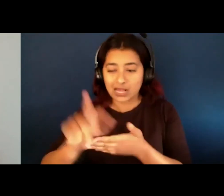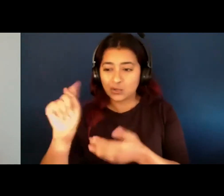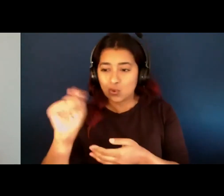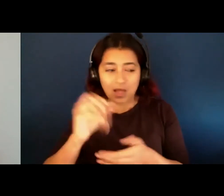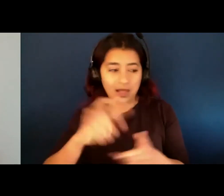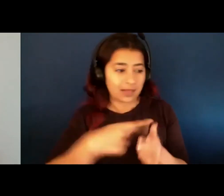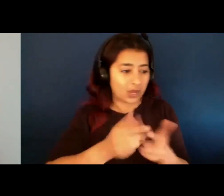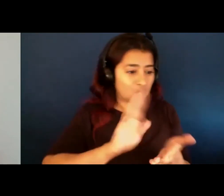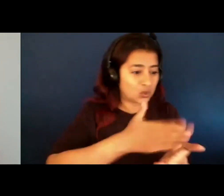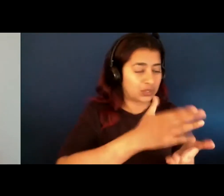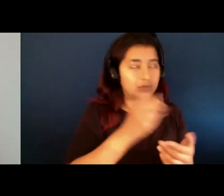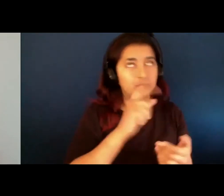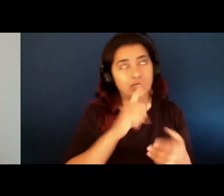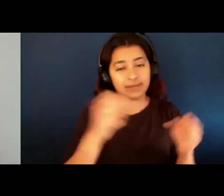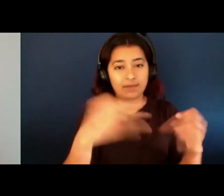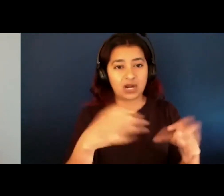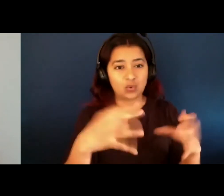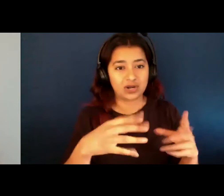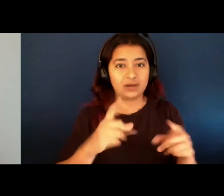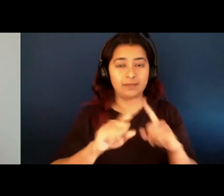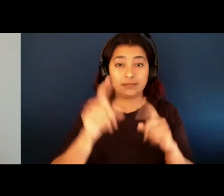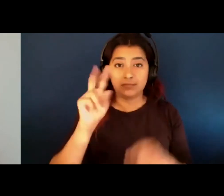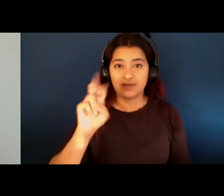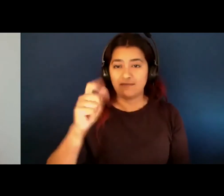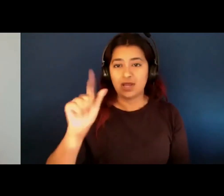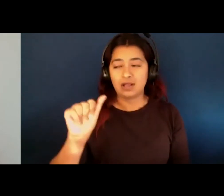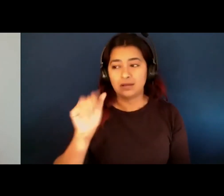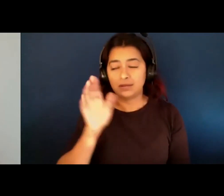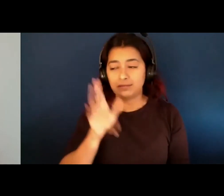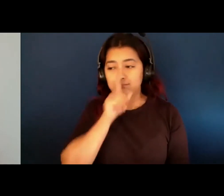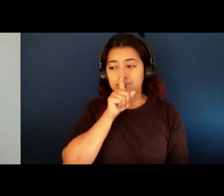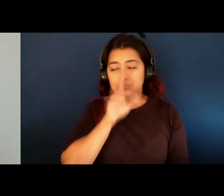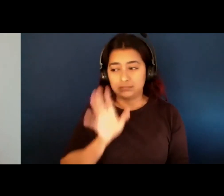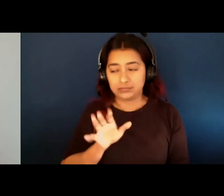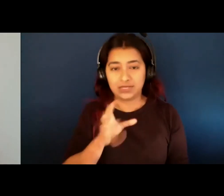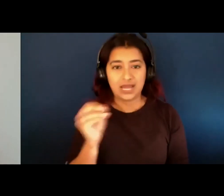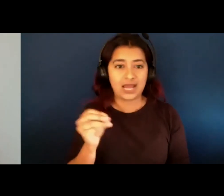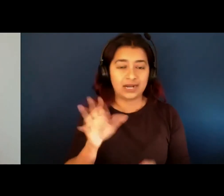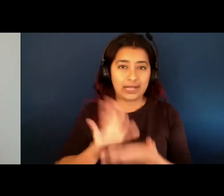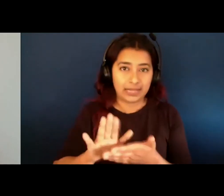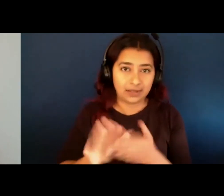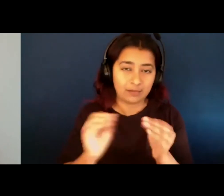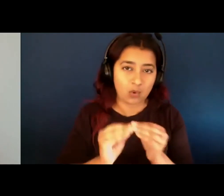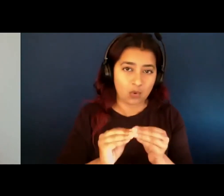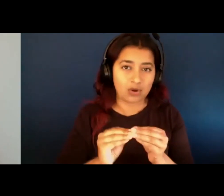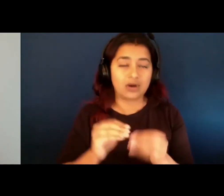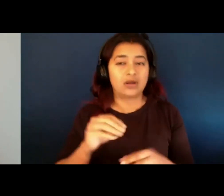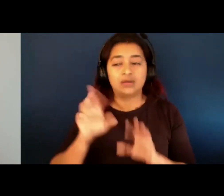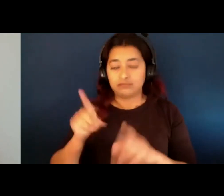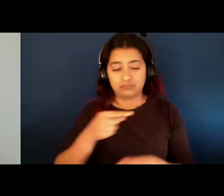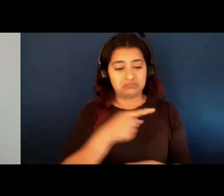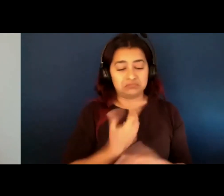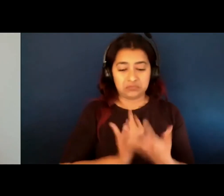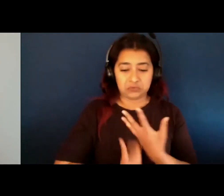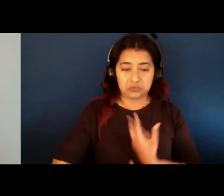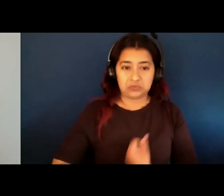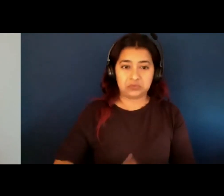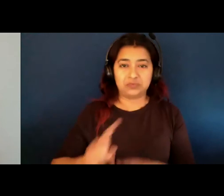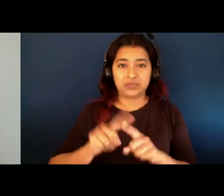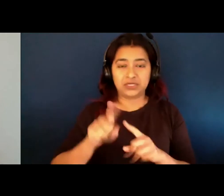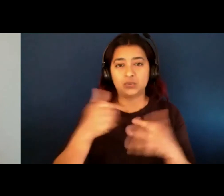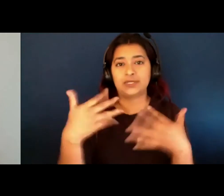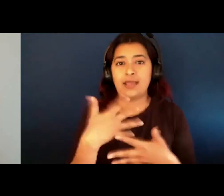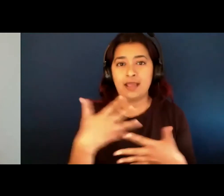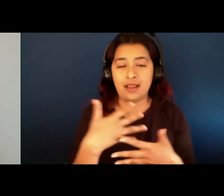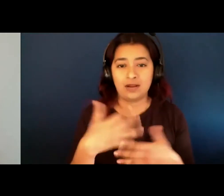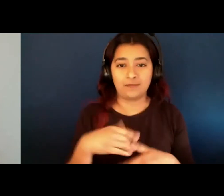really microwaving, but Vega wasn't going to say that, and cleaning some more. So Vega stopped talking about it, but she was scared. Inside